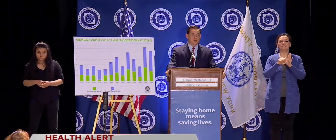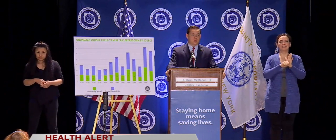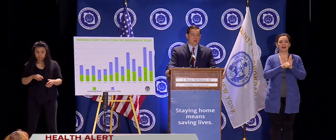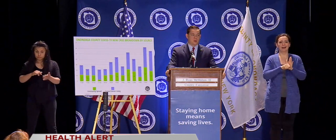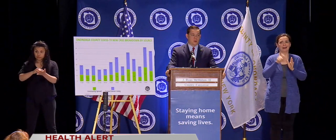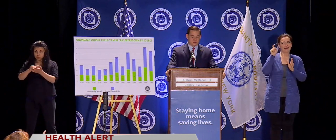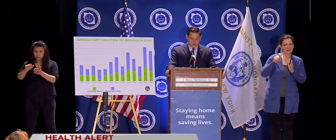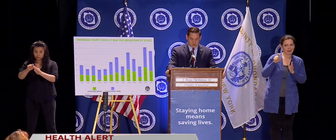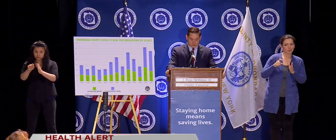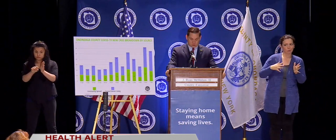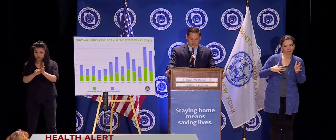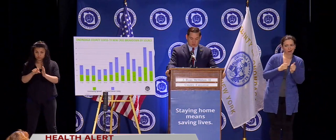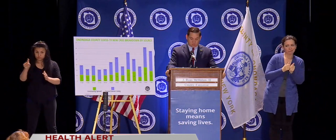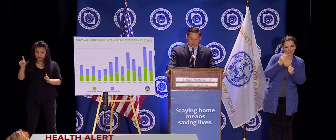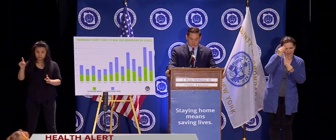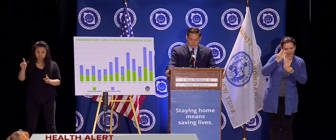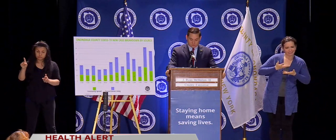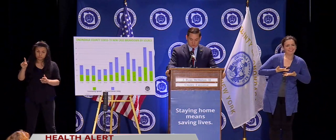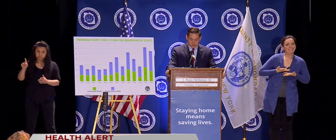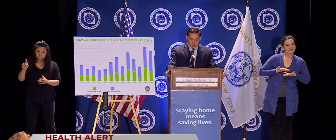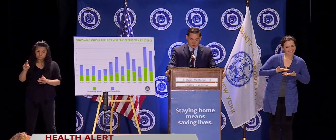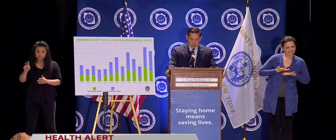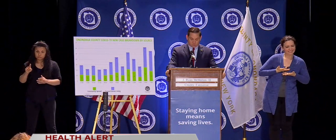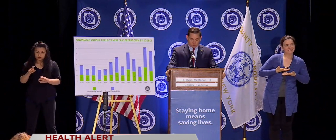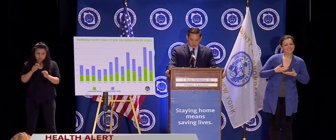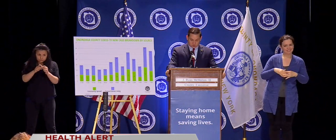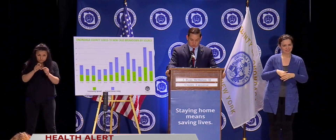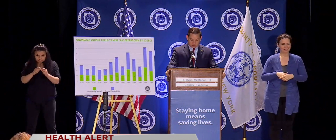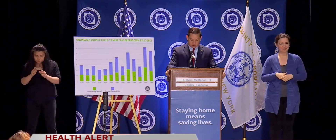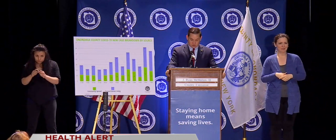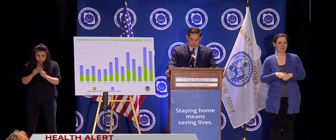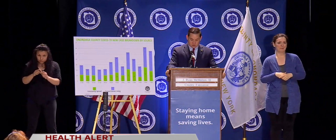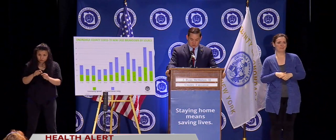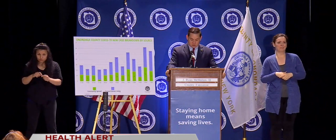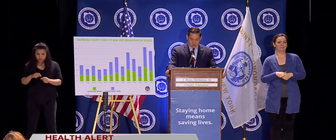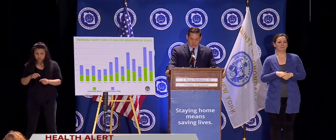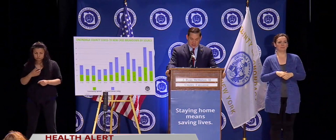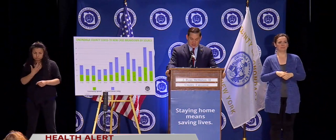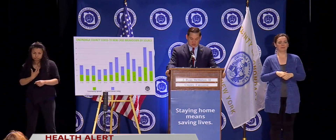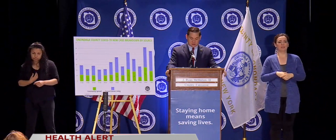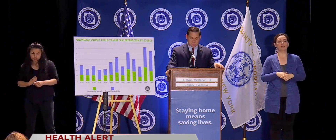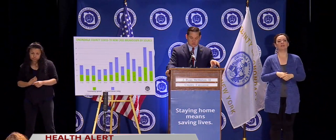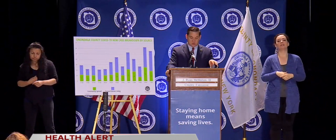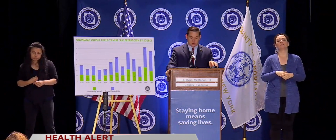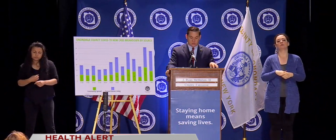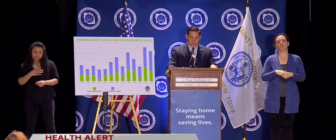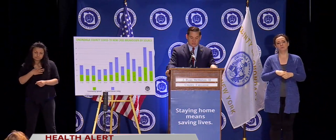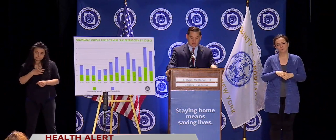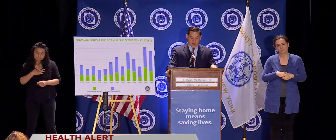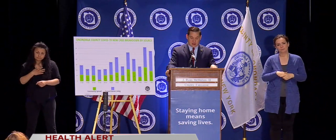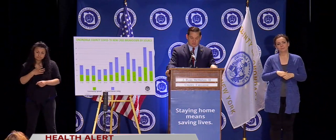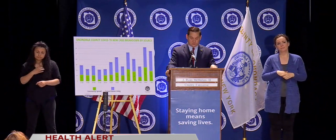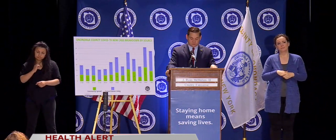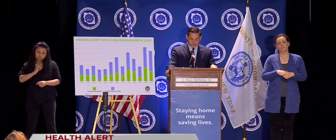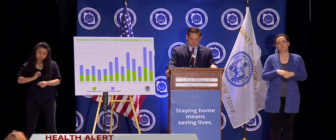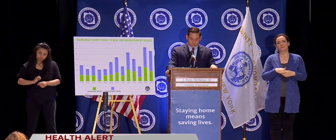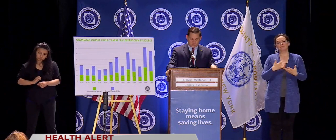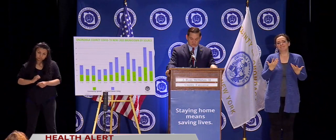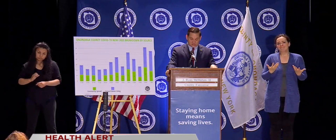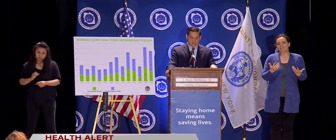on their website. So it is our belief, unfortunately, that we